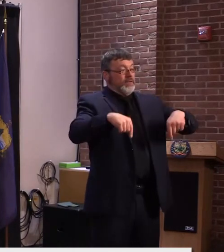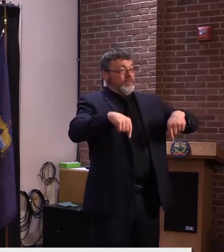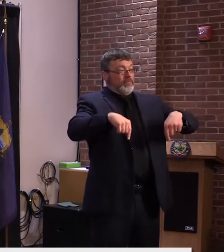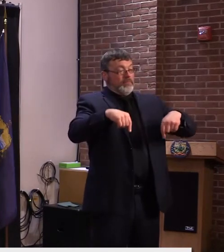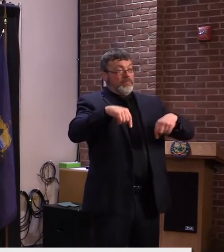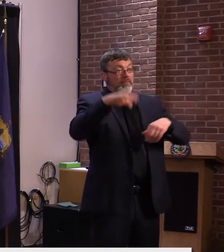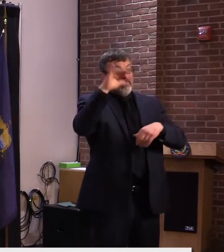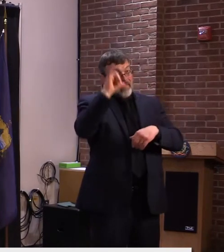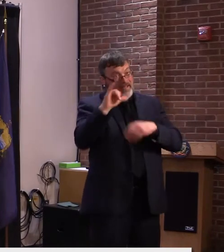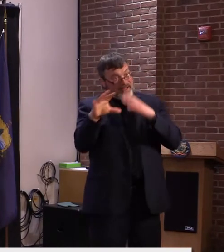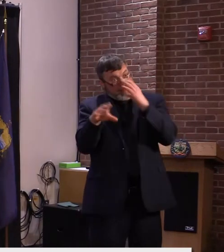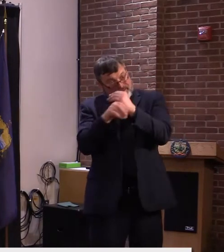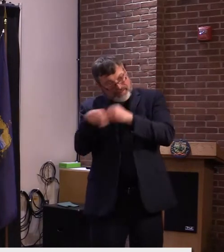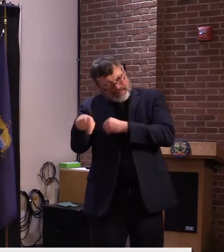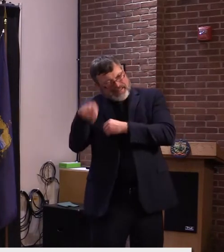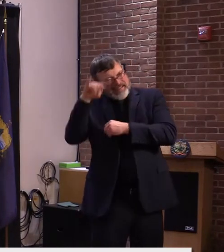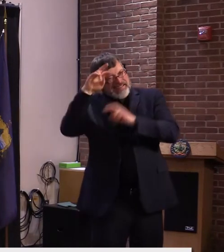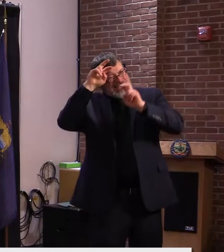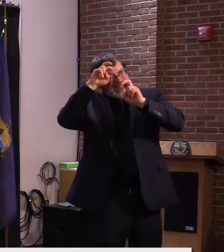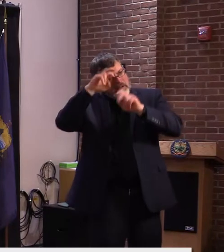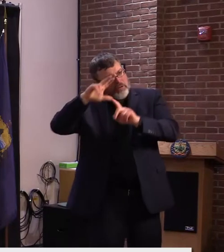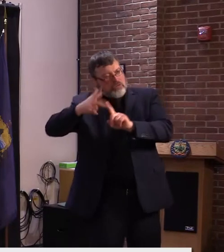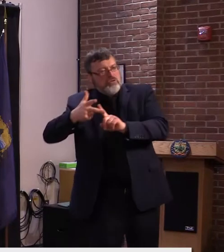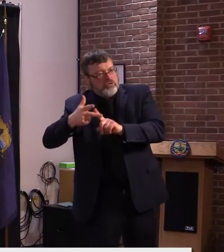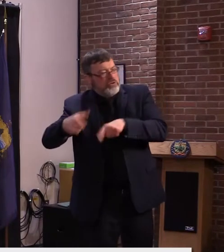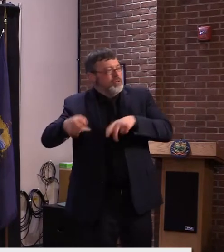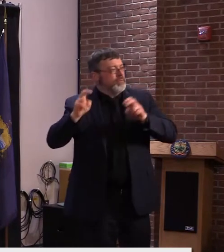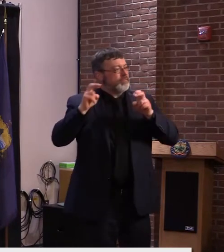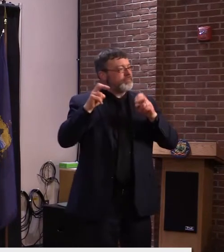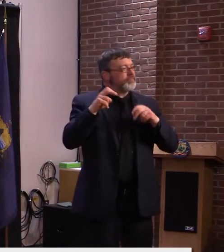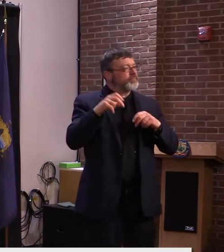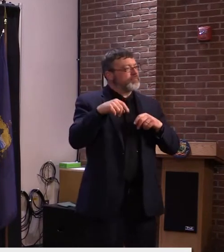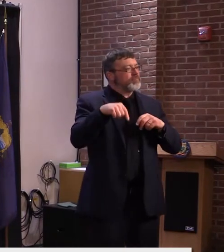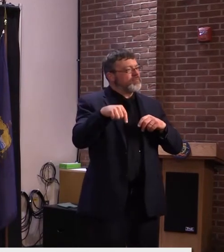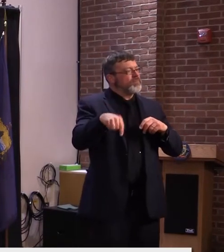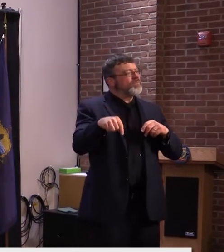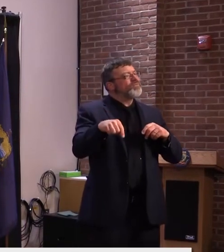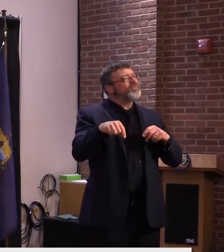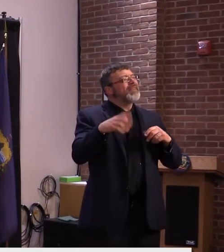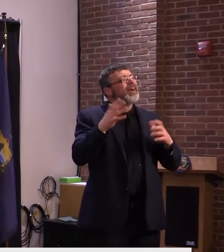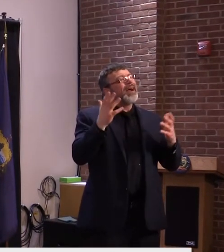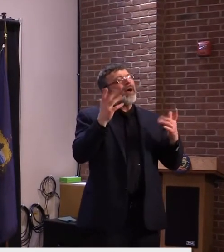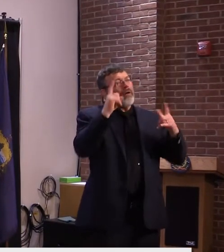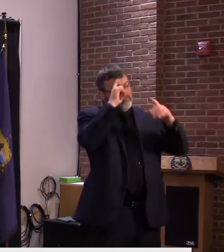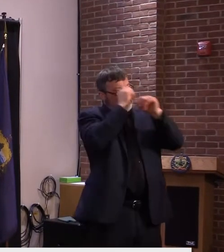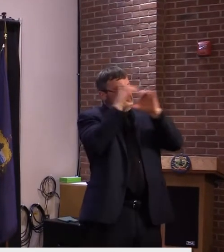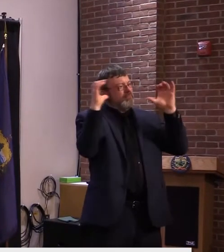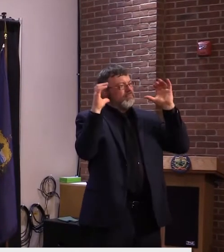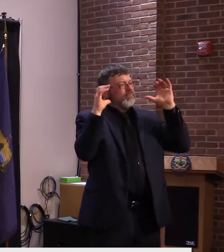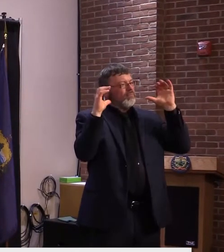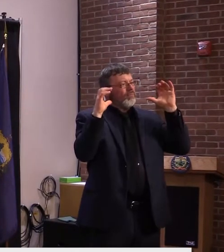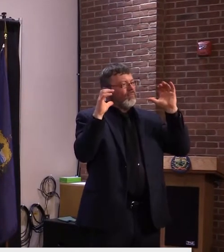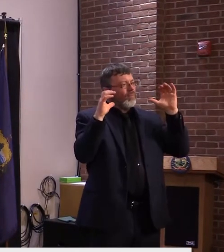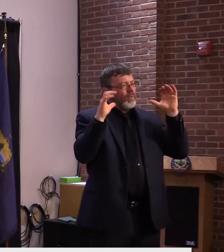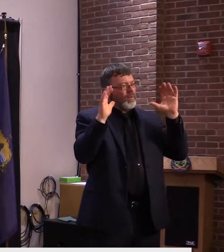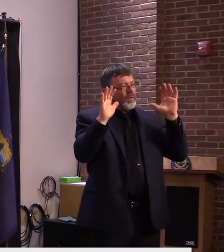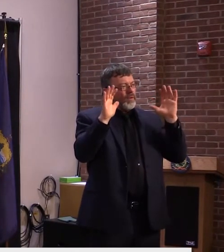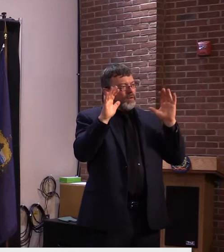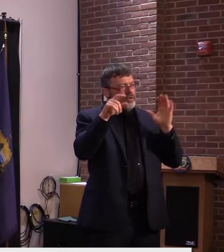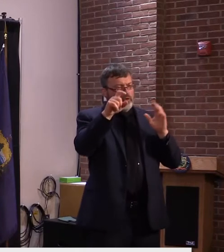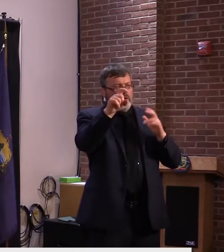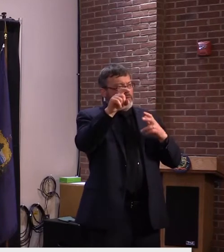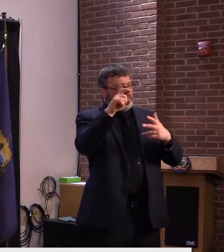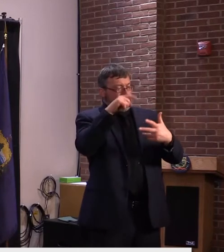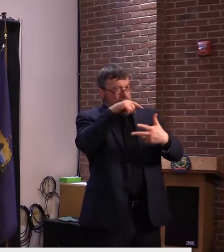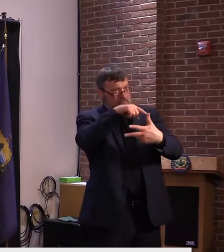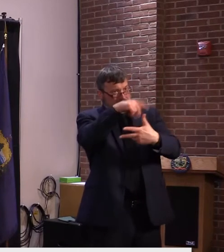it's got a life of its own, it really should have been regarded as a three-shot series to get people's